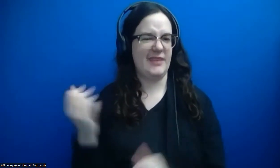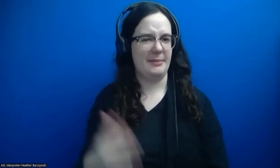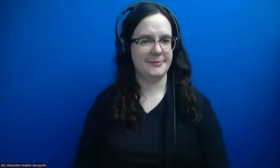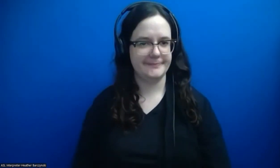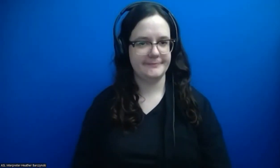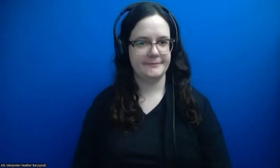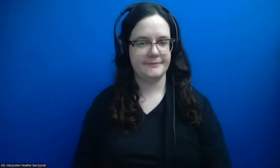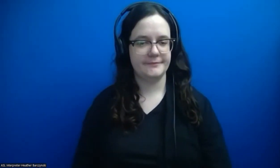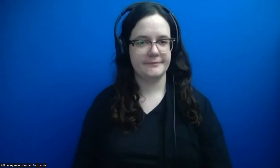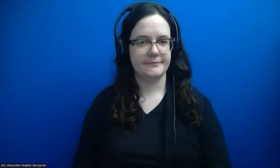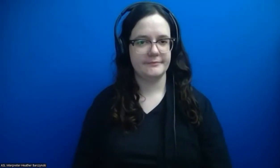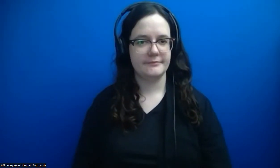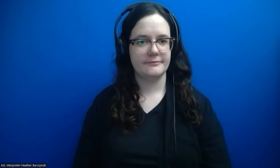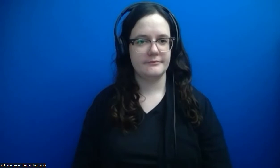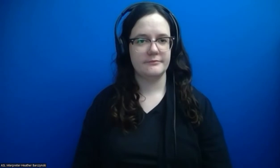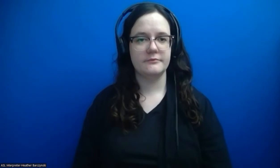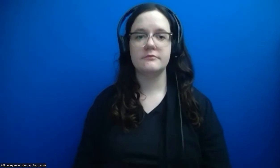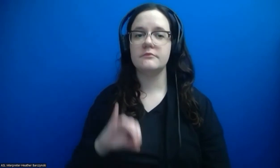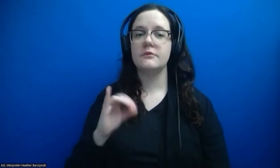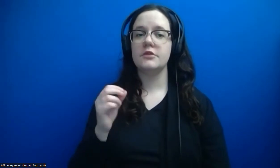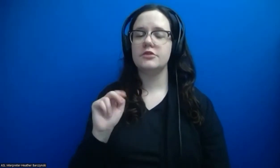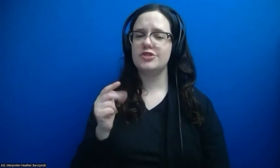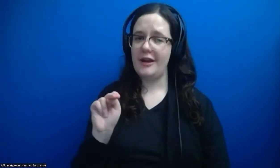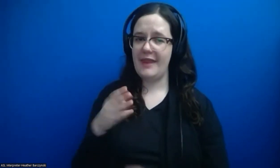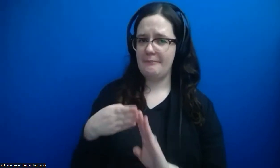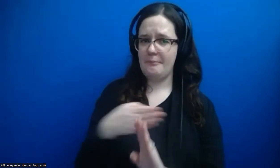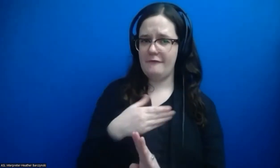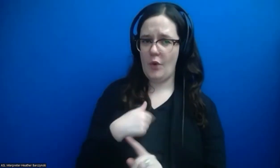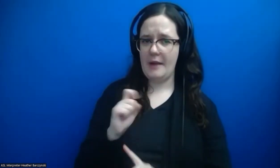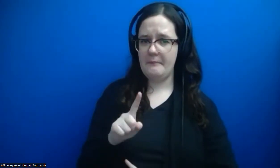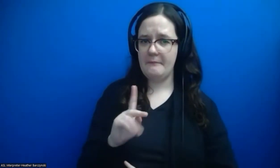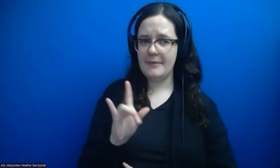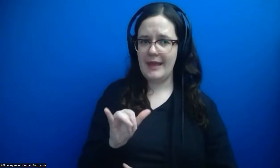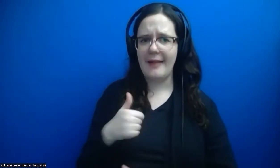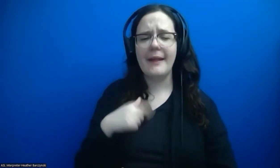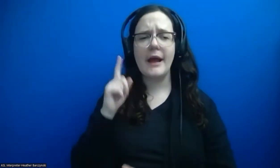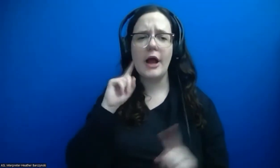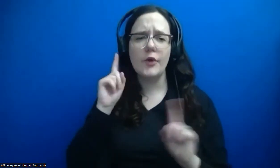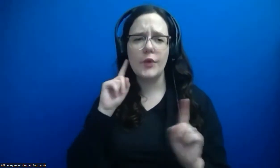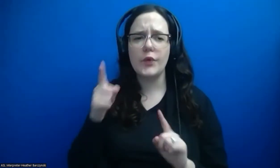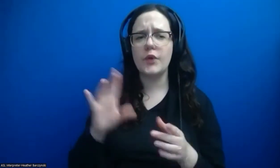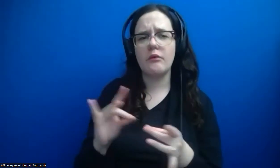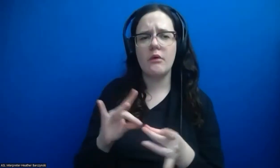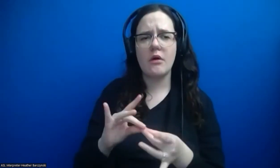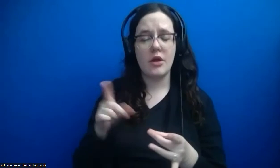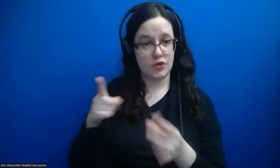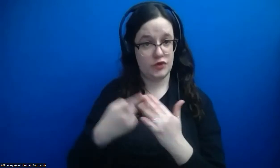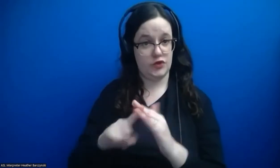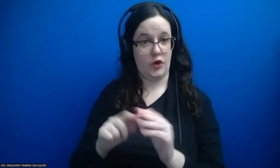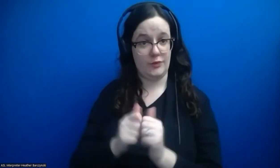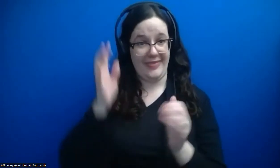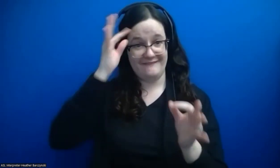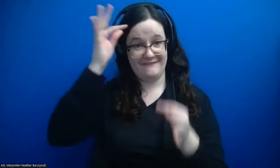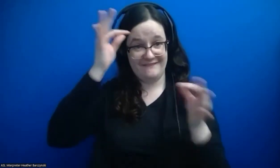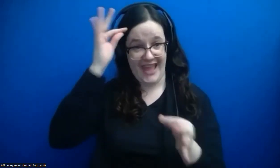Now, real quick before I jump to Kelly, I heard you say you started with fantasy sports, and it